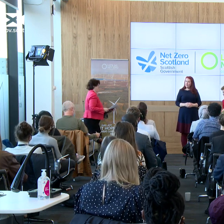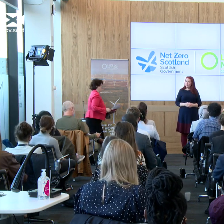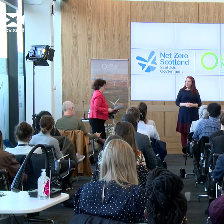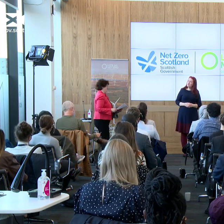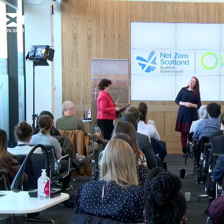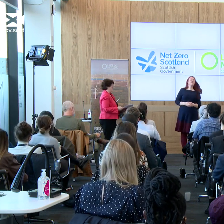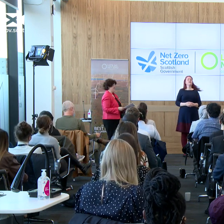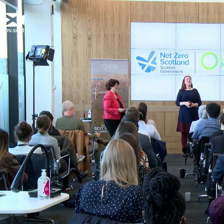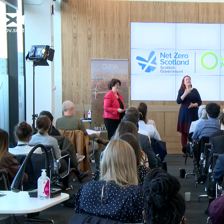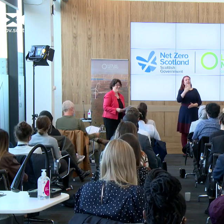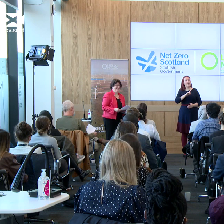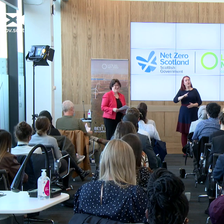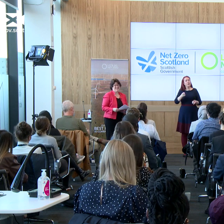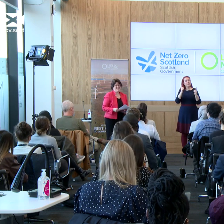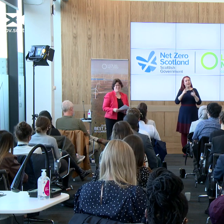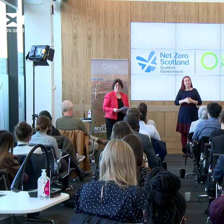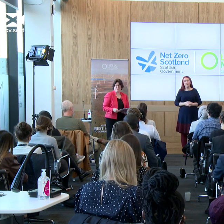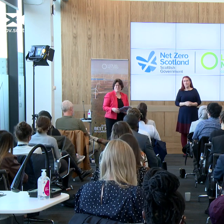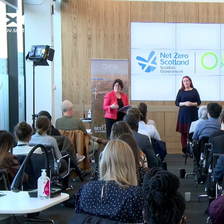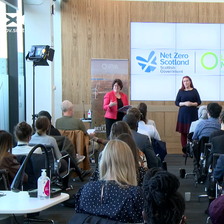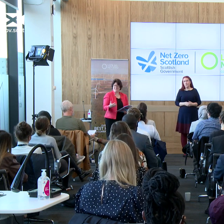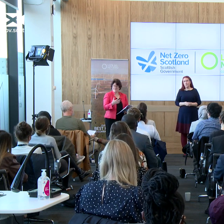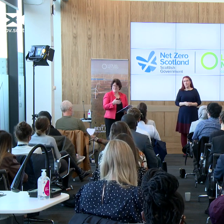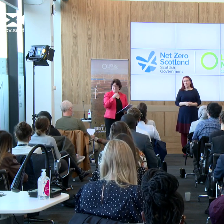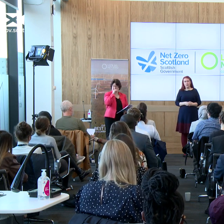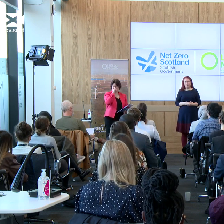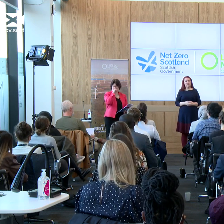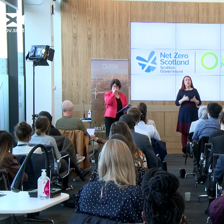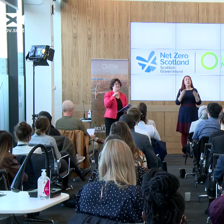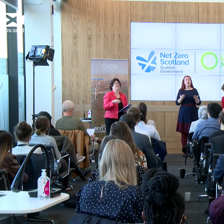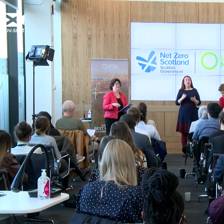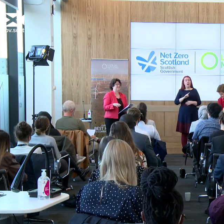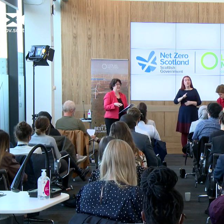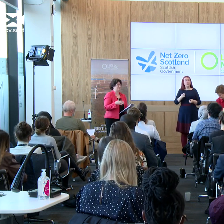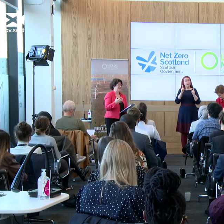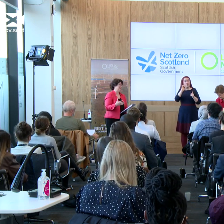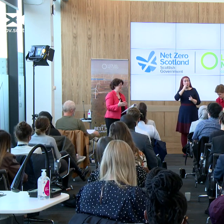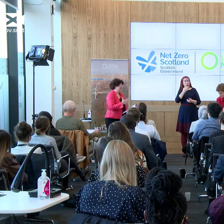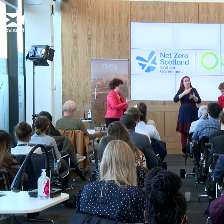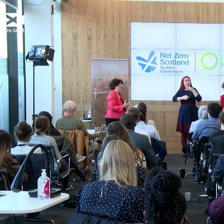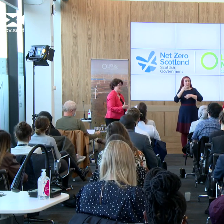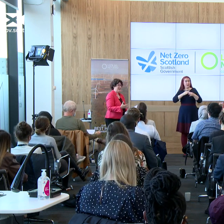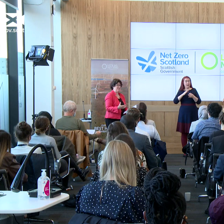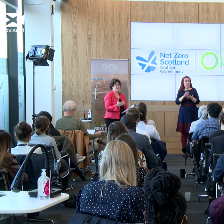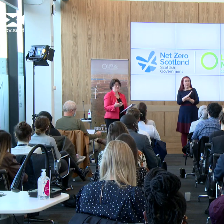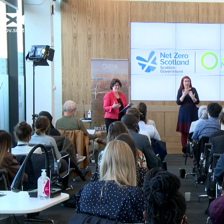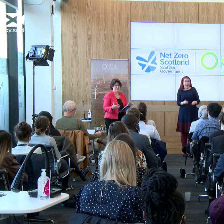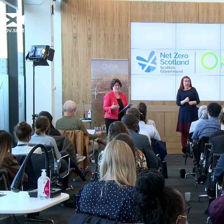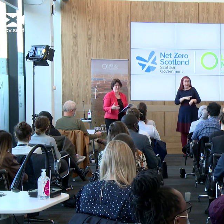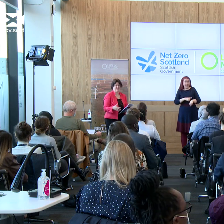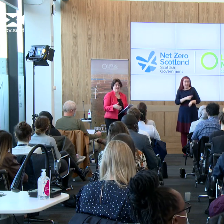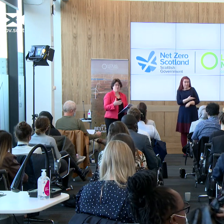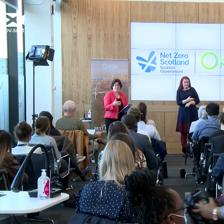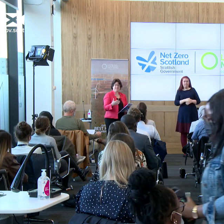Thank you very much, First Minister. Now, everyone, the First Minister is going to take some questions, and I'm really pleased that she has the time to do this